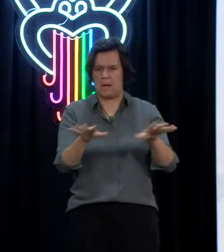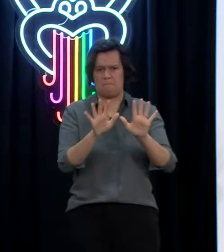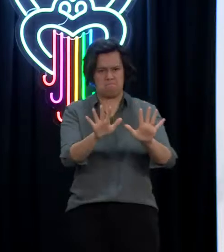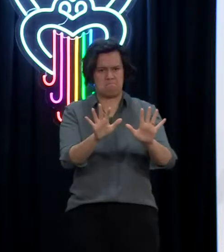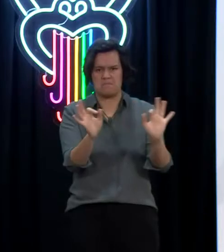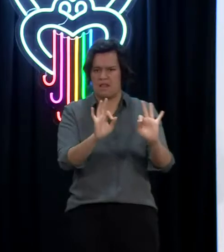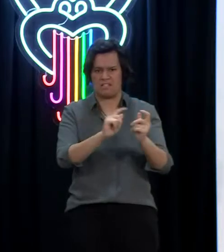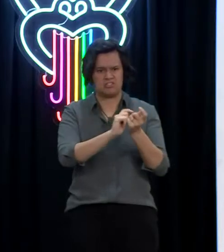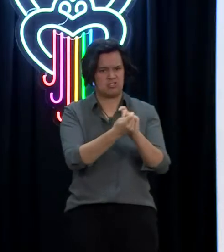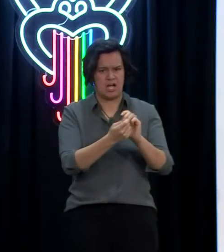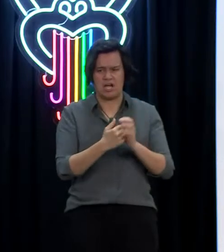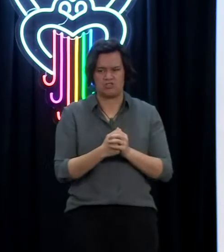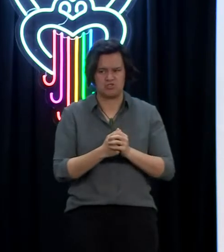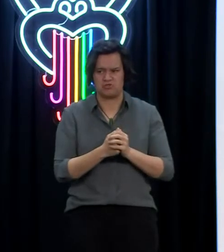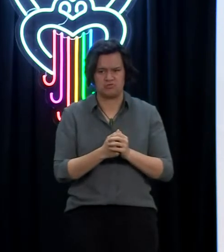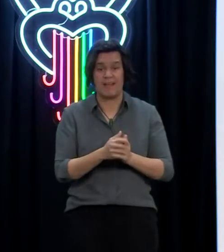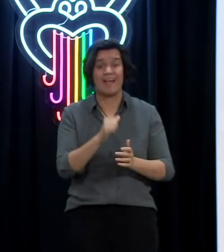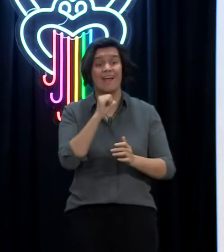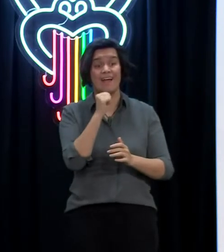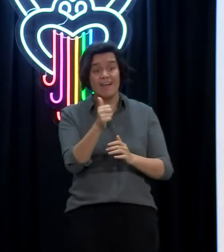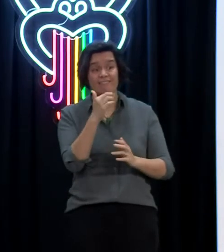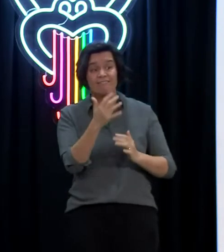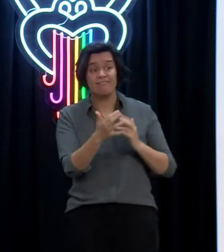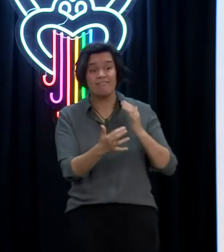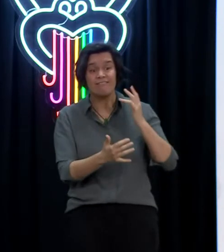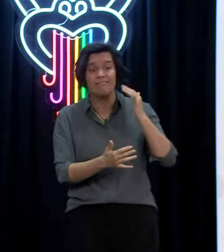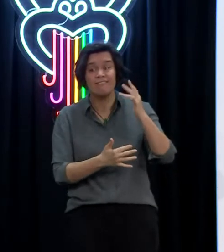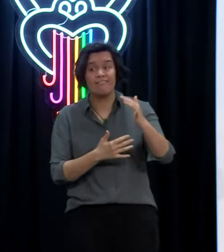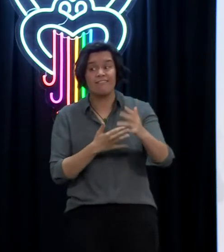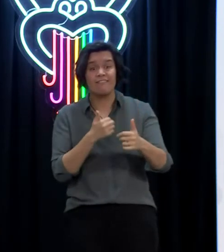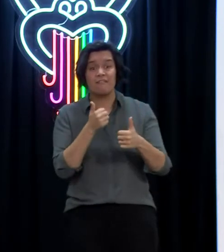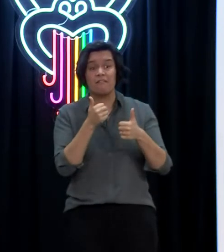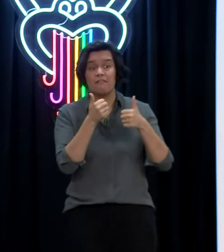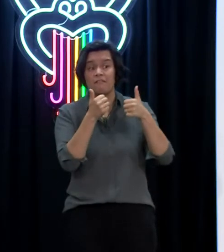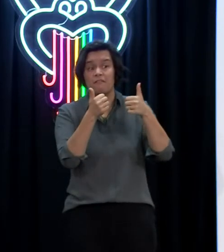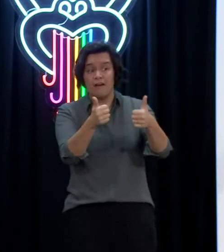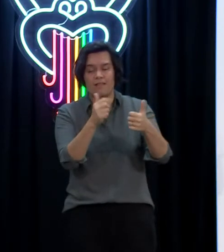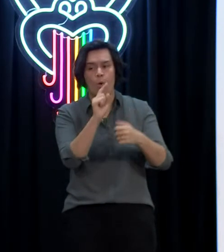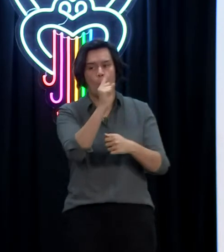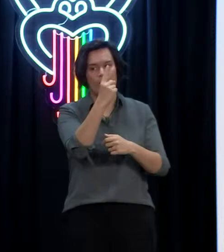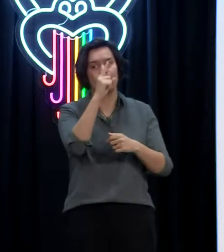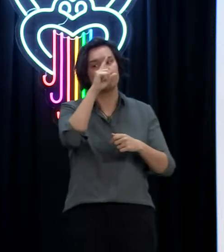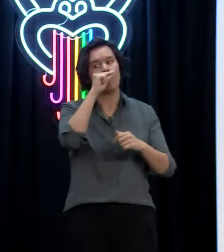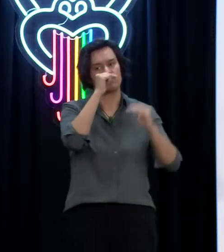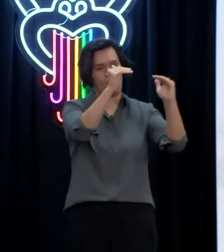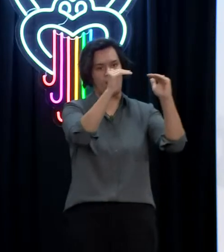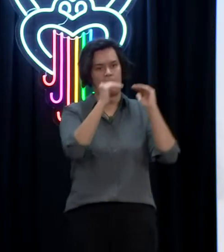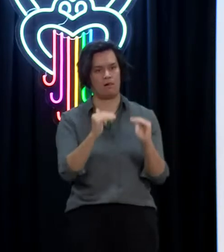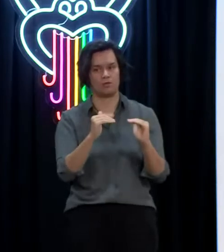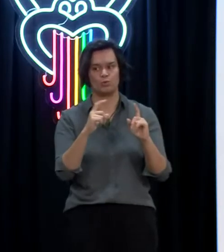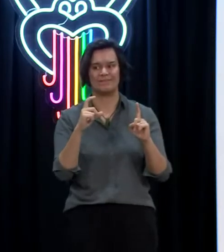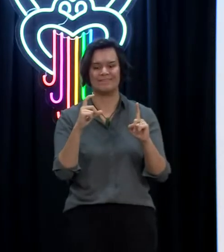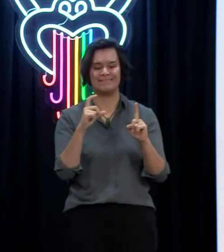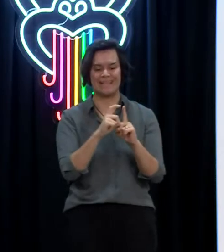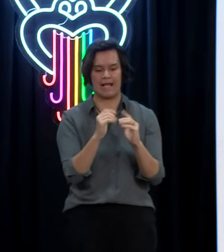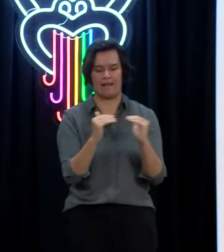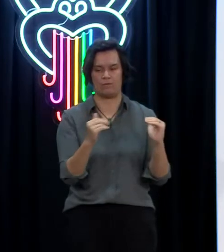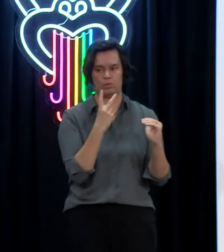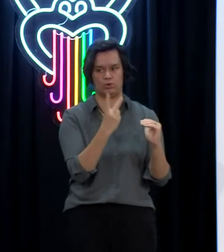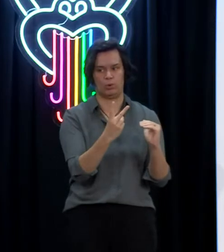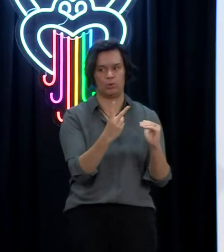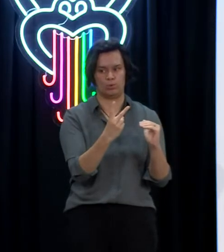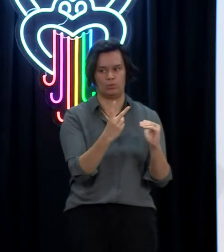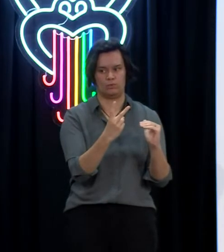then, if we make good progress, the next move would be Delta 2 or the more traditional 2 is a decision still to be